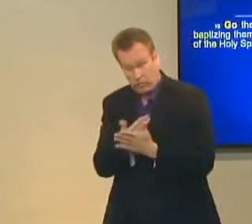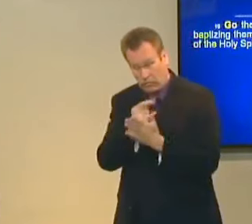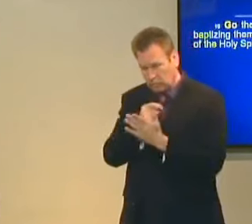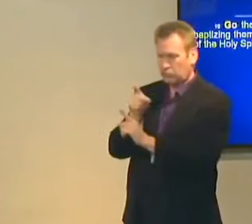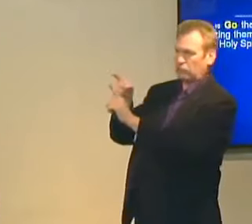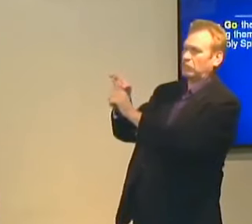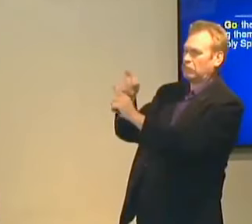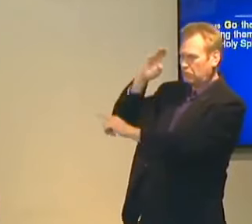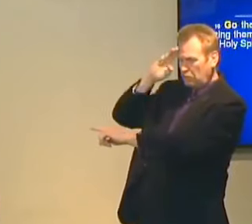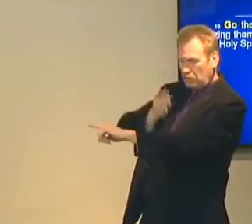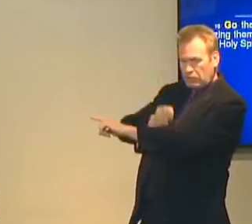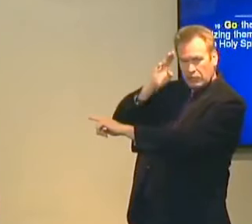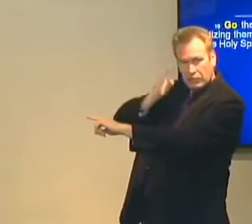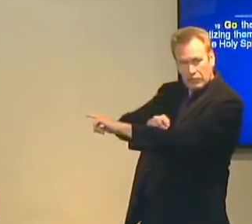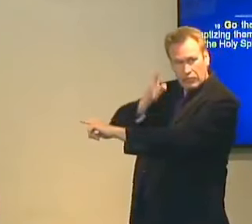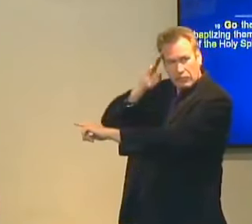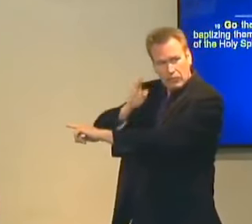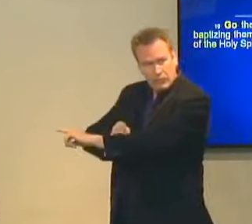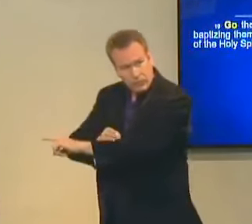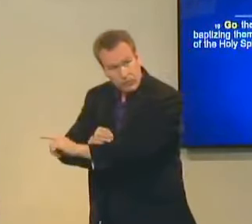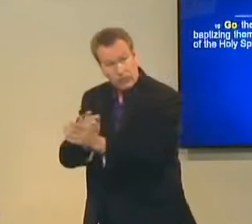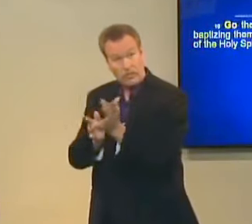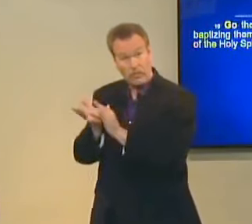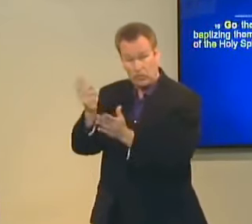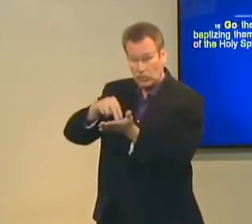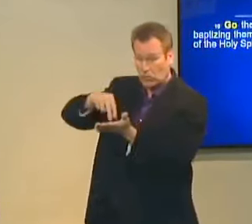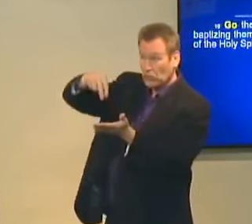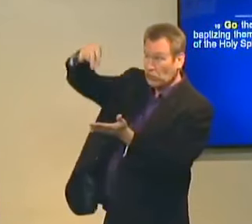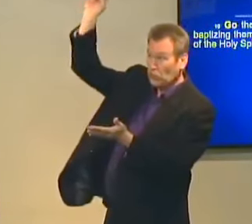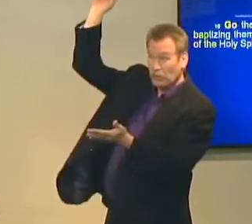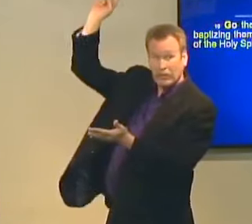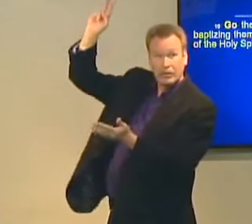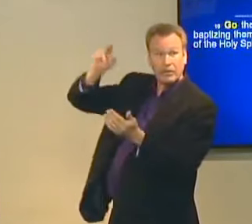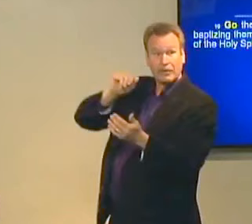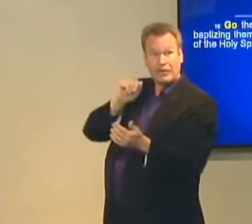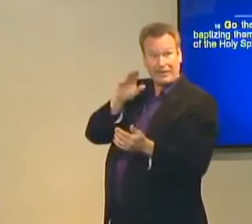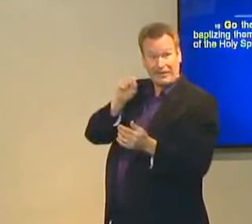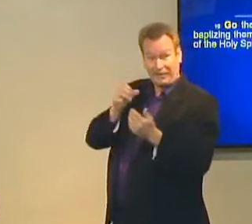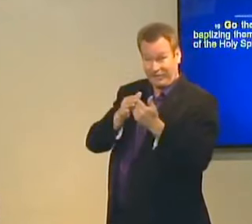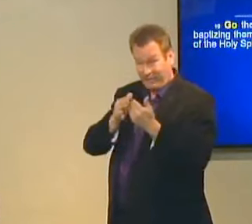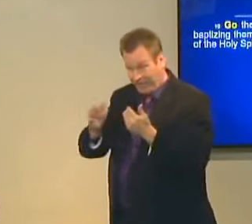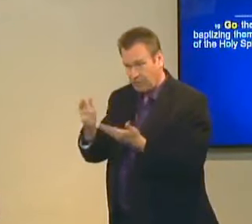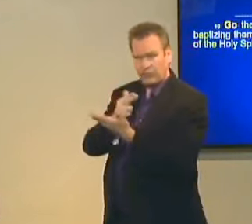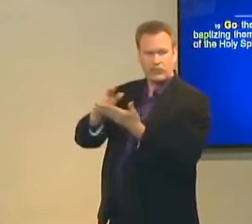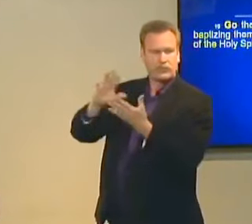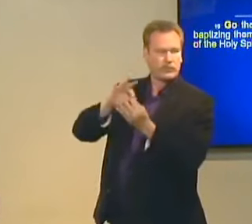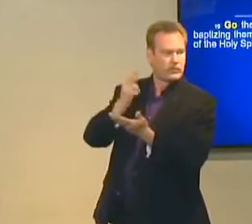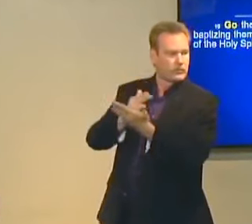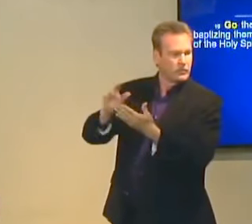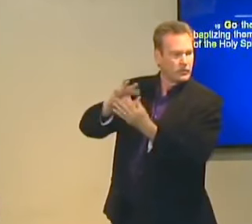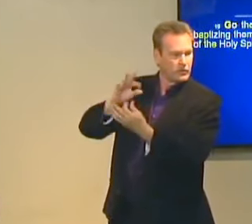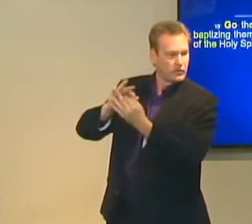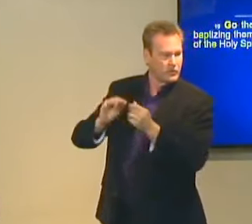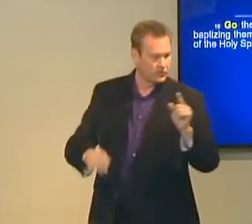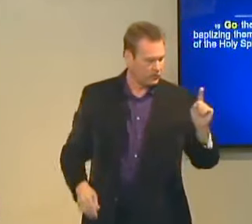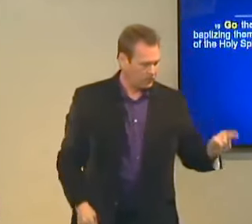and in New Testament we see the Son Jesus Christ and then after Jesus goes and ascends into heaven we see the work of the